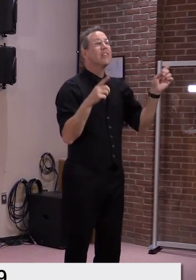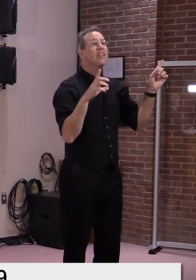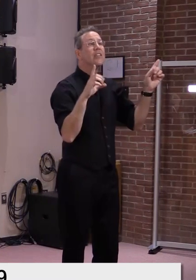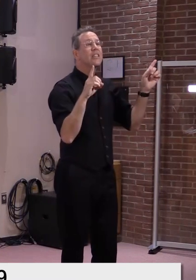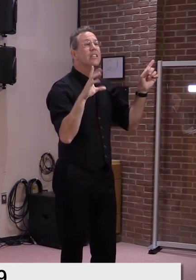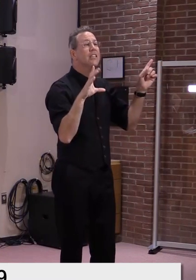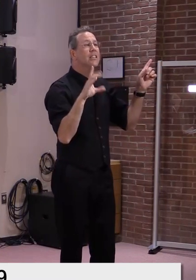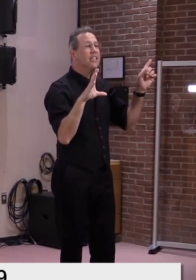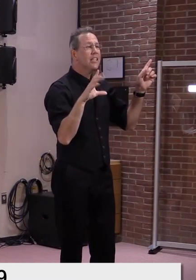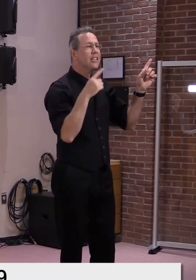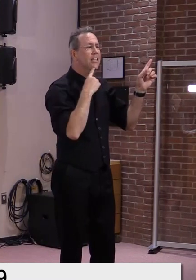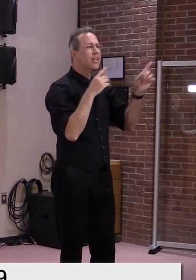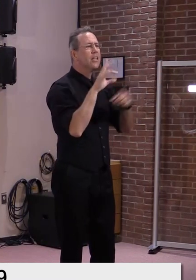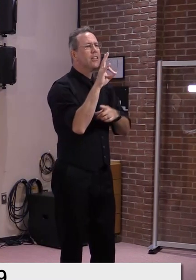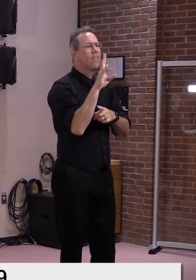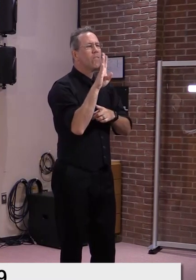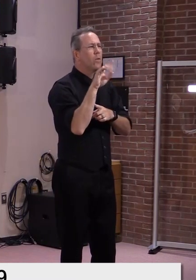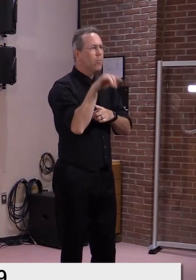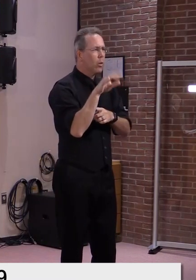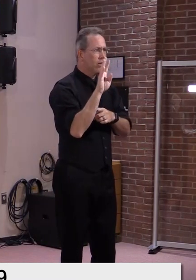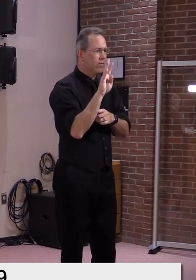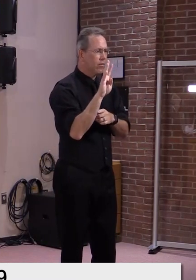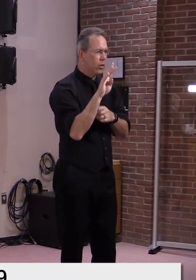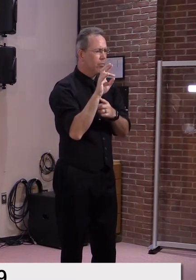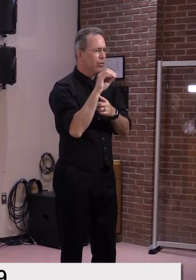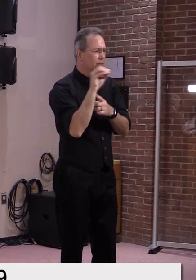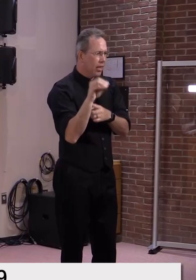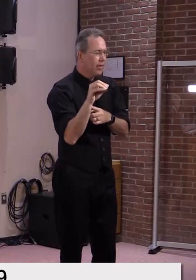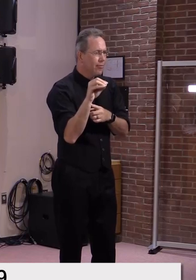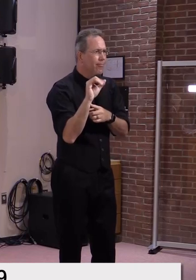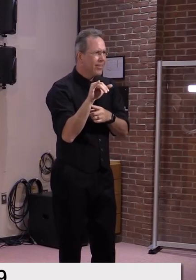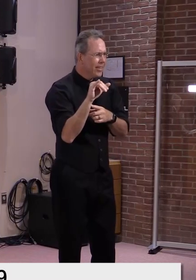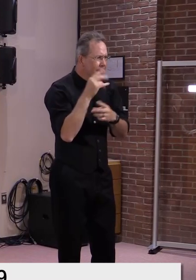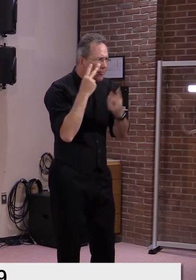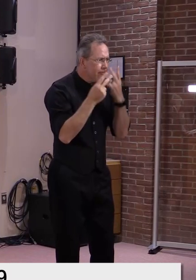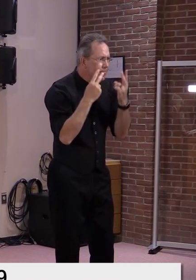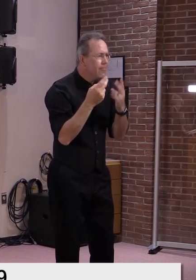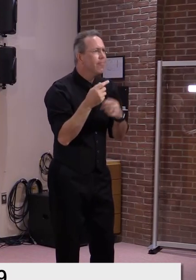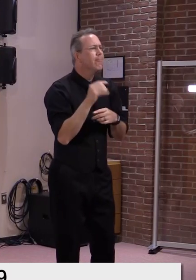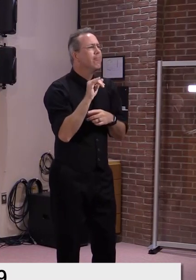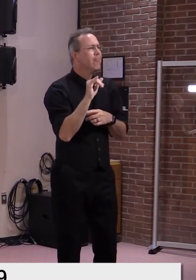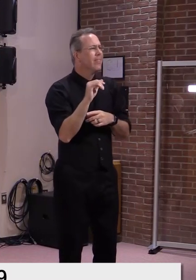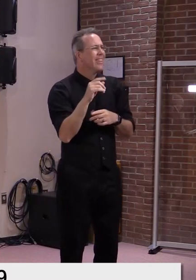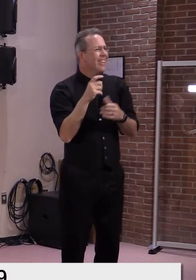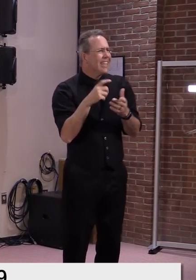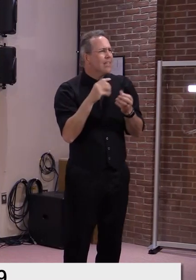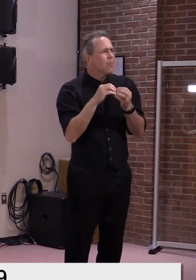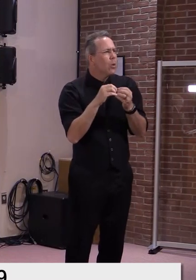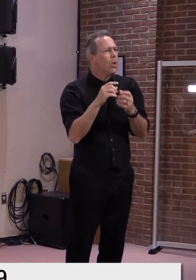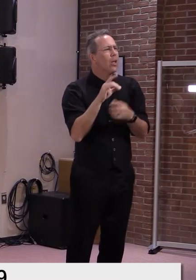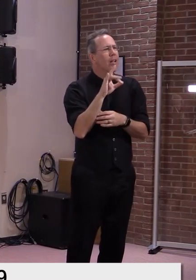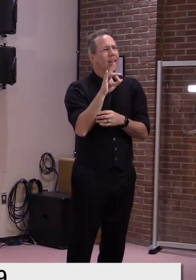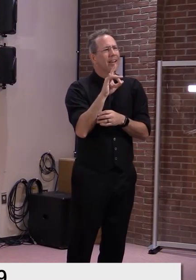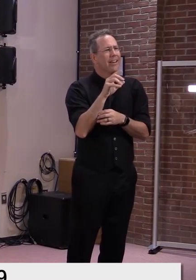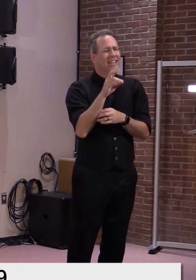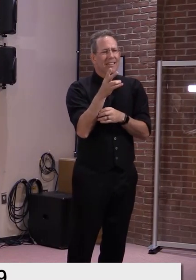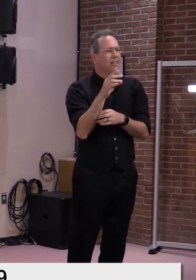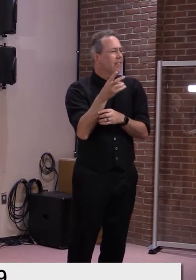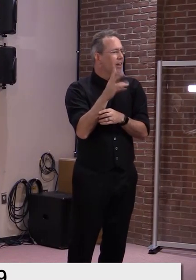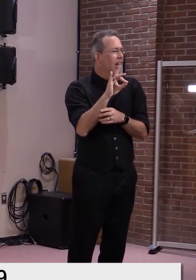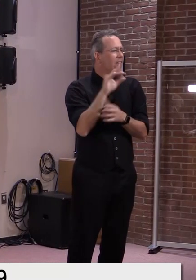population, and we needed just under 28,000 additional eligible Vermonters to be vaccinated to hit